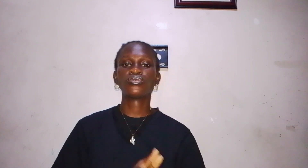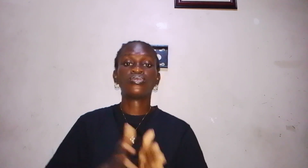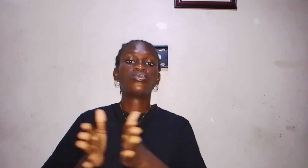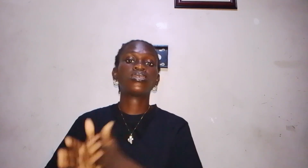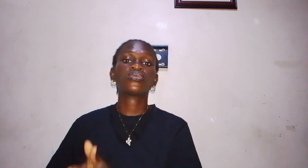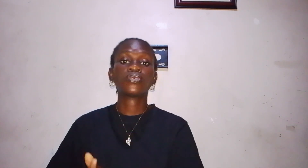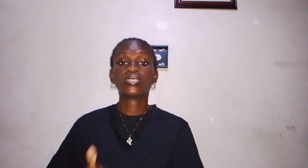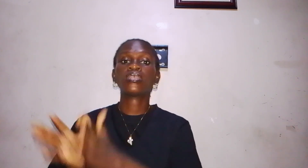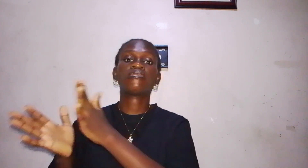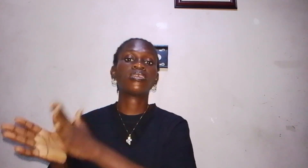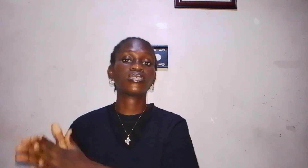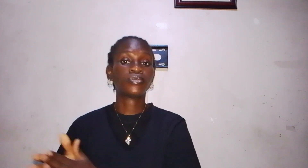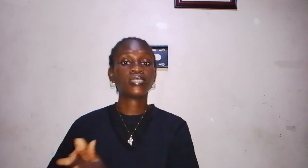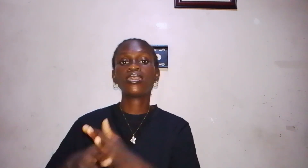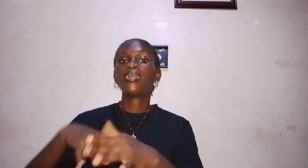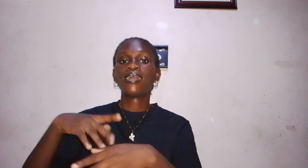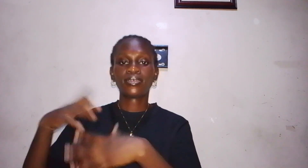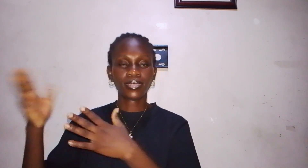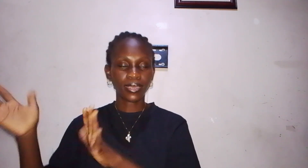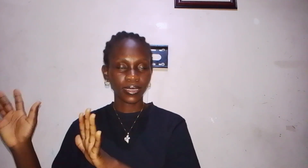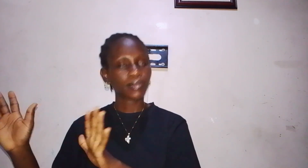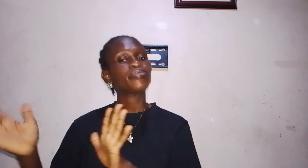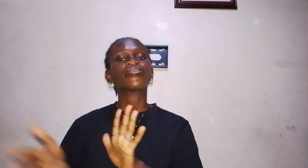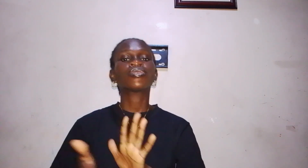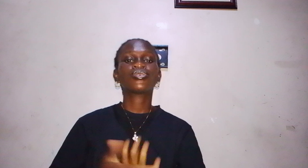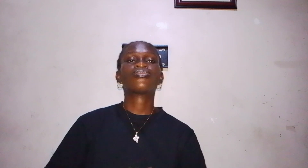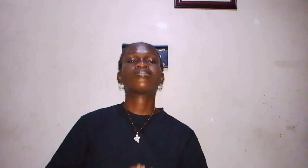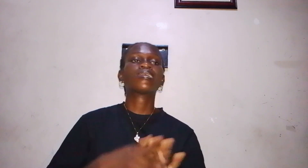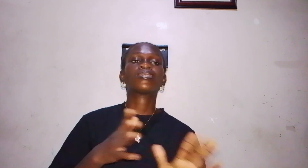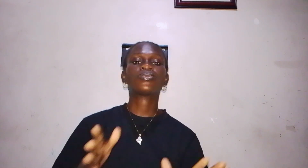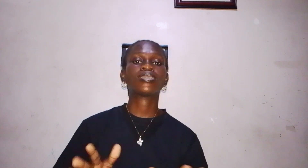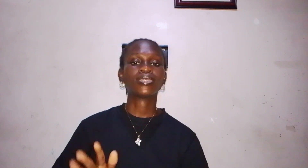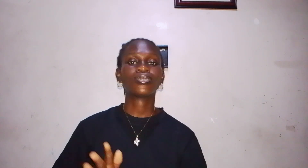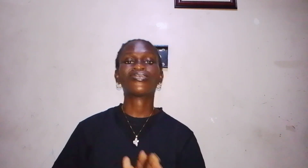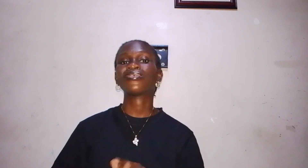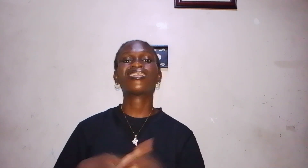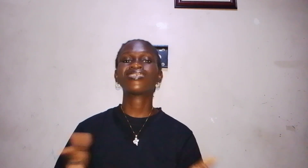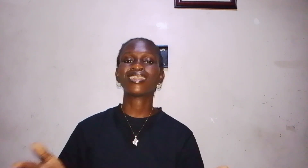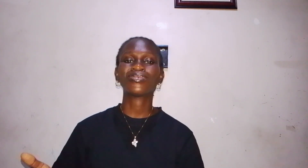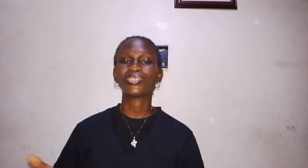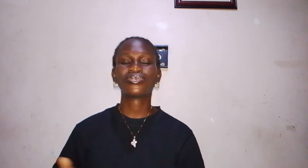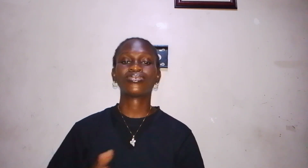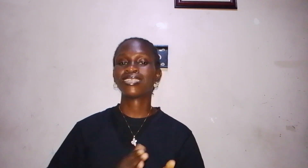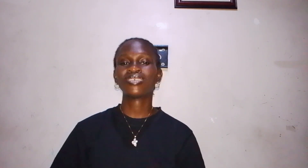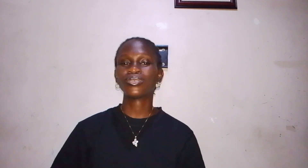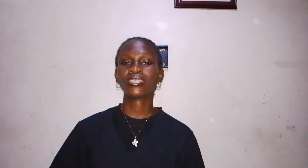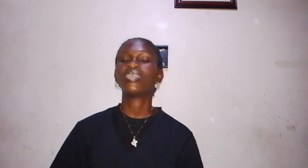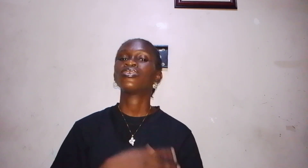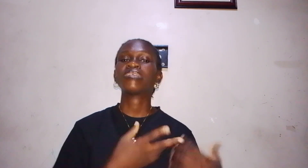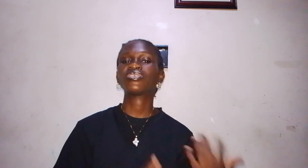to 2-letter words, 3-letter words, and the like. So that's it with NSL or any other language you're trying to learn. You have to